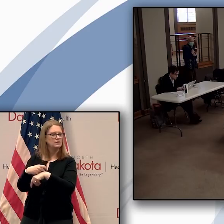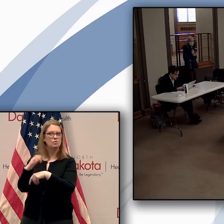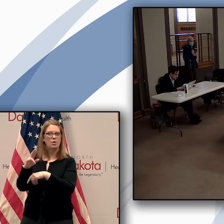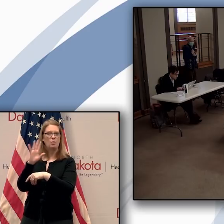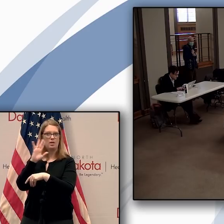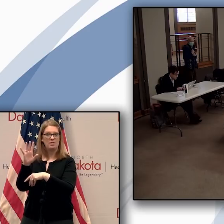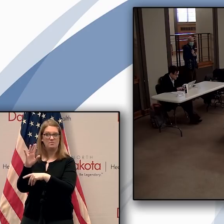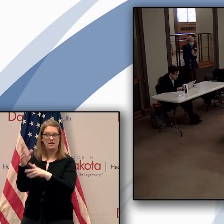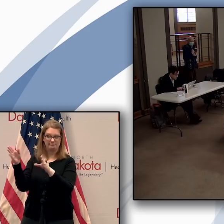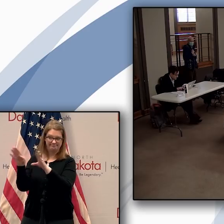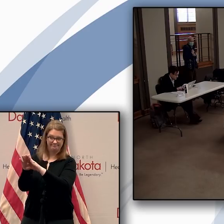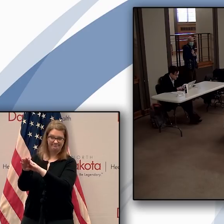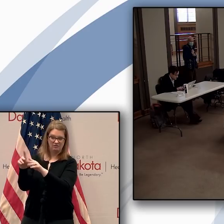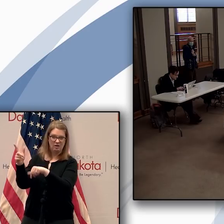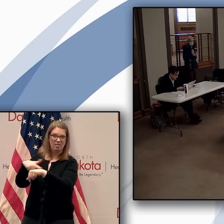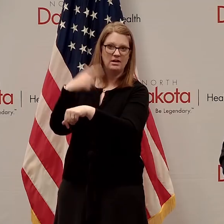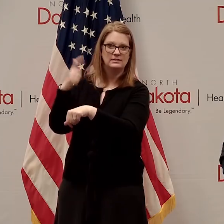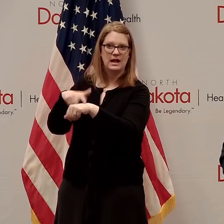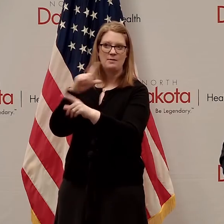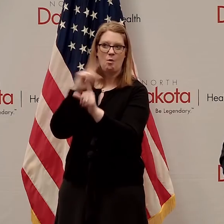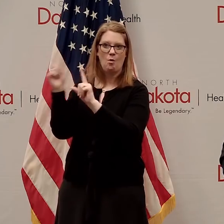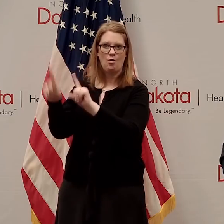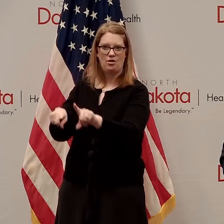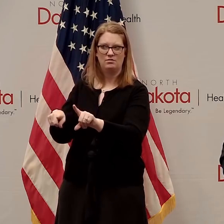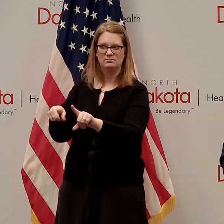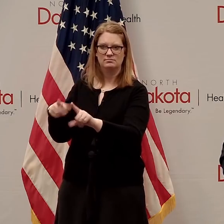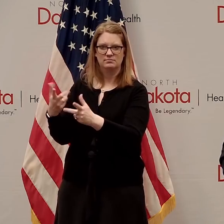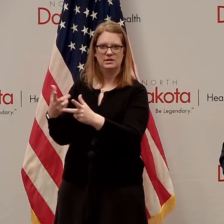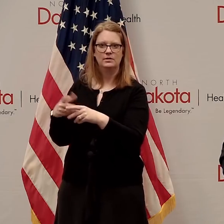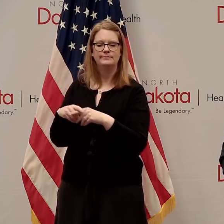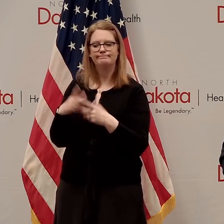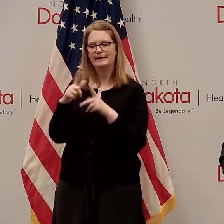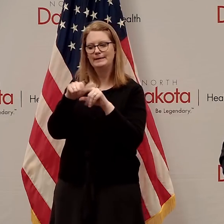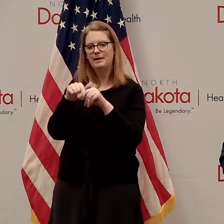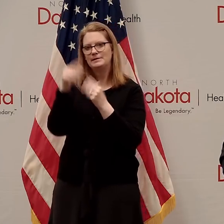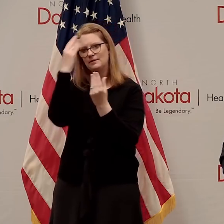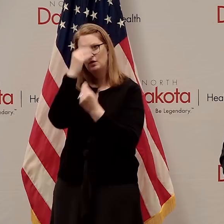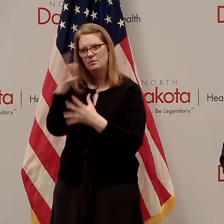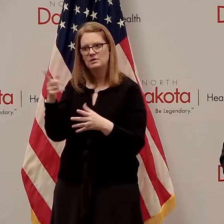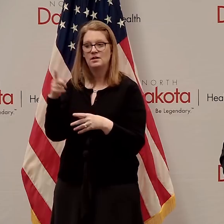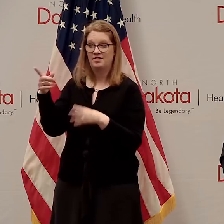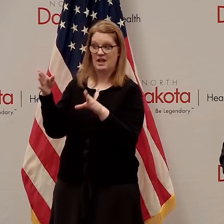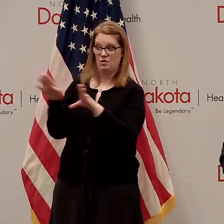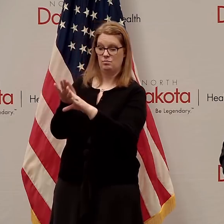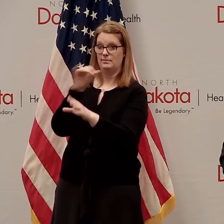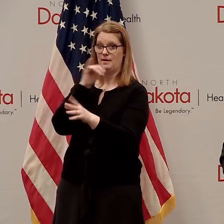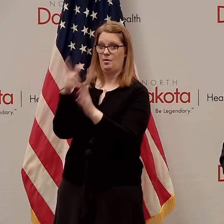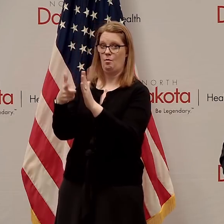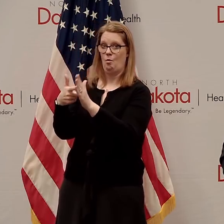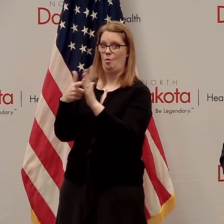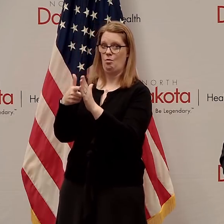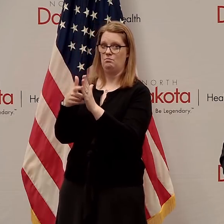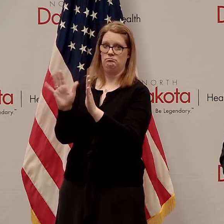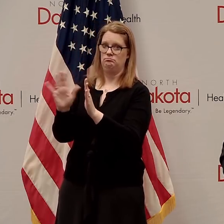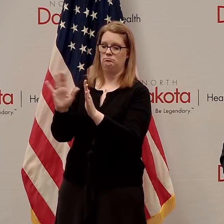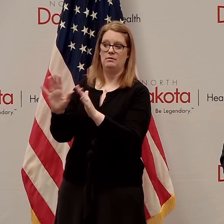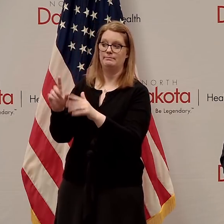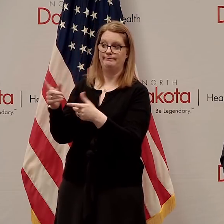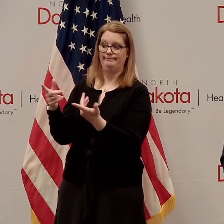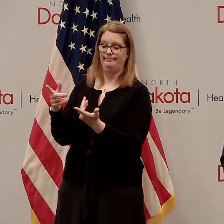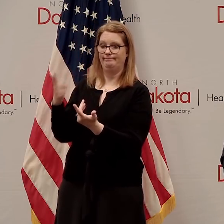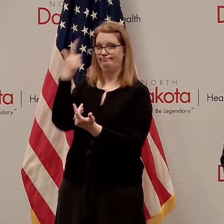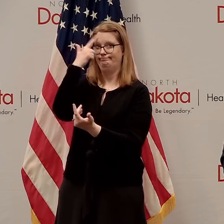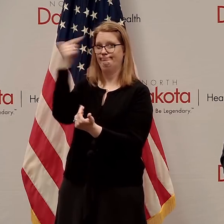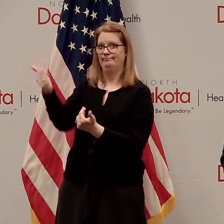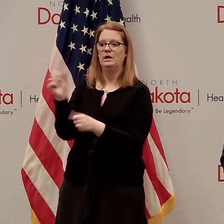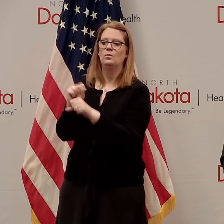you. It's all going to depend on the data that comes out. I mean, the closure right now is not ordered. The closure is voluntary by working